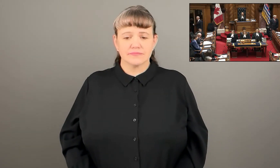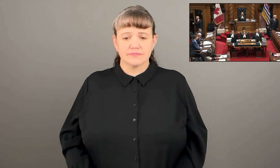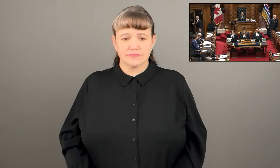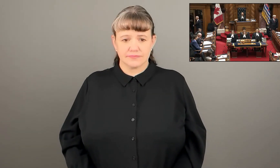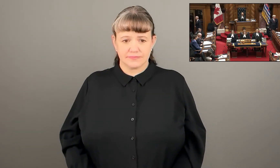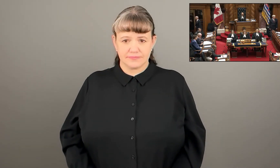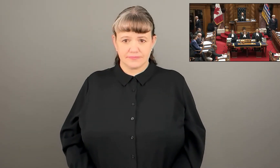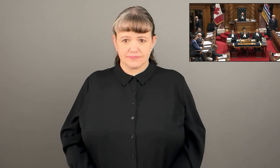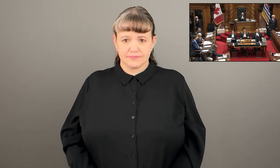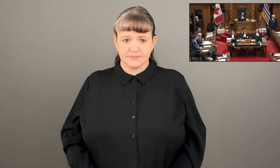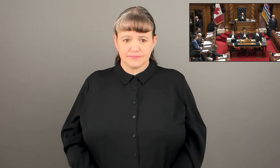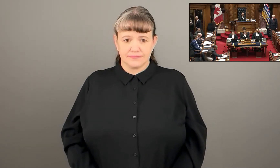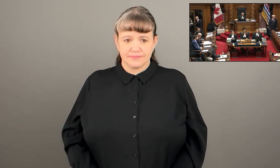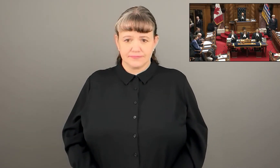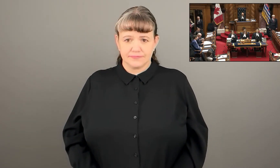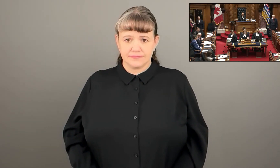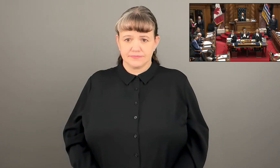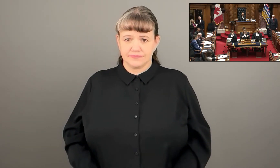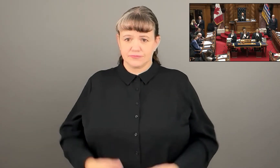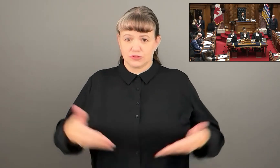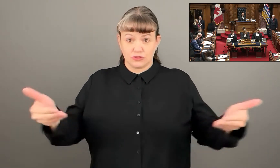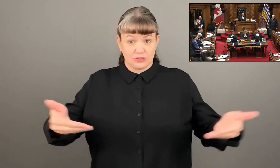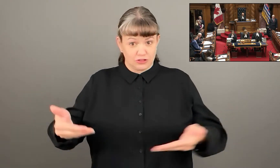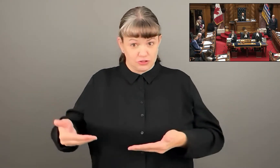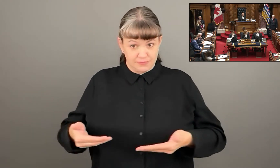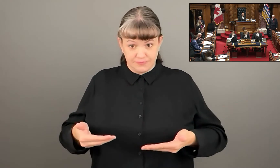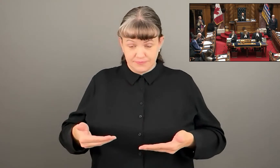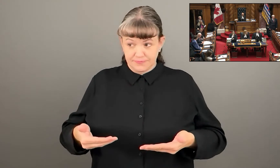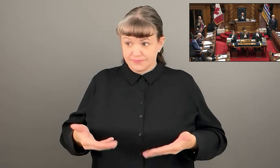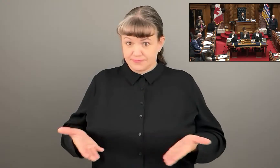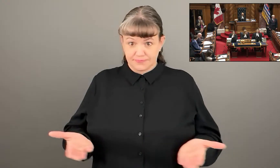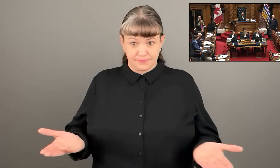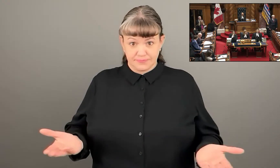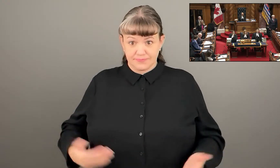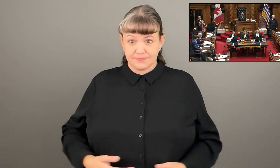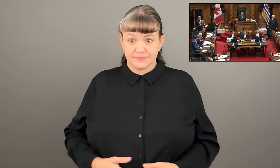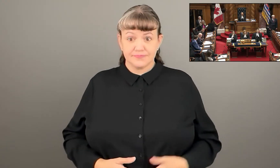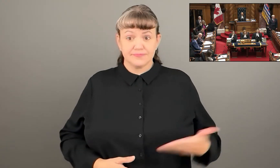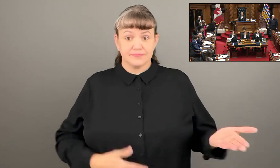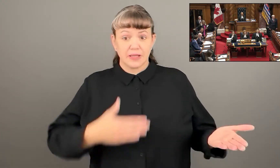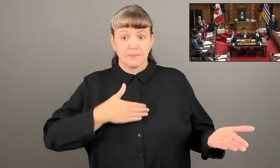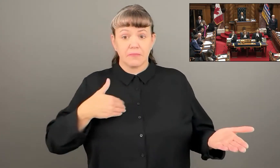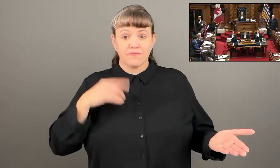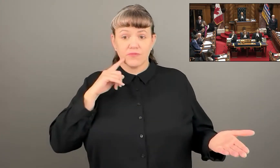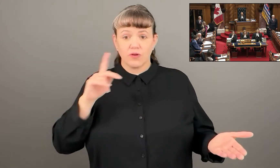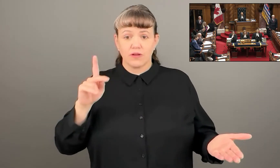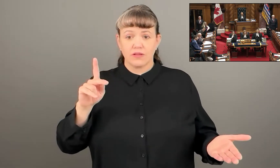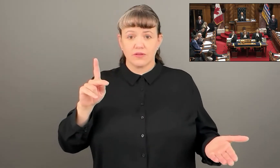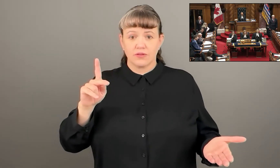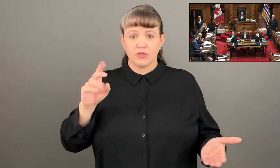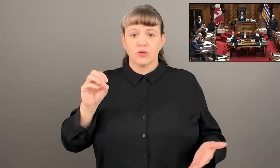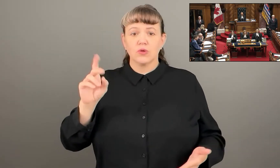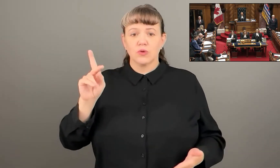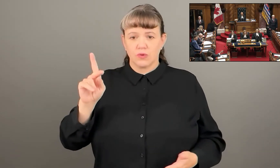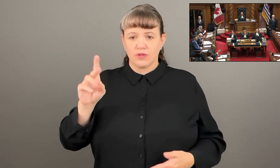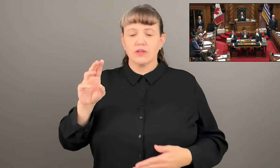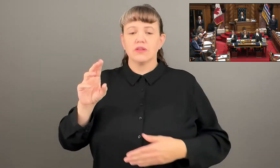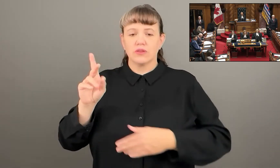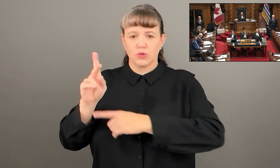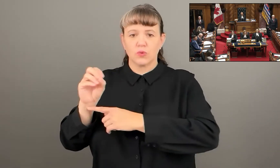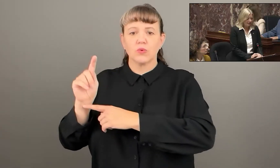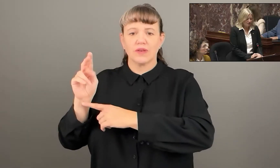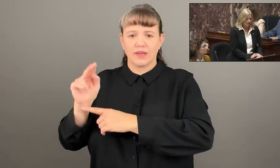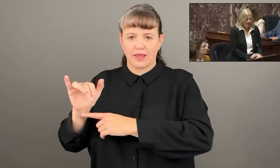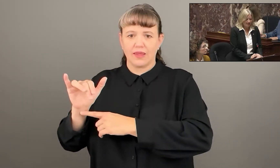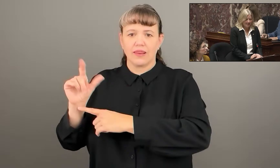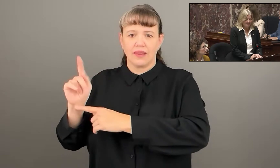Introductions by members. Member for Kelowna Lake Country. Thank you, Mr. Speaker.